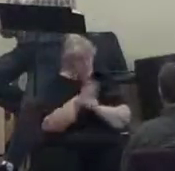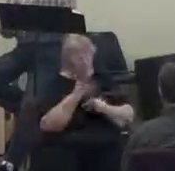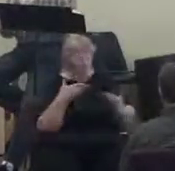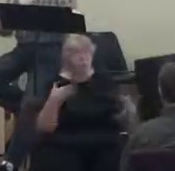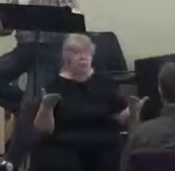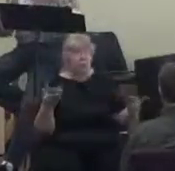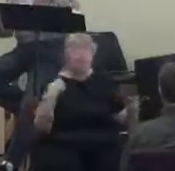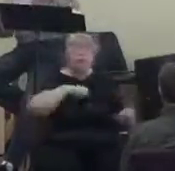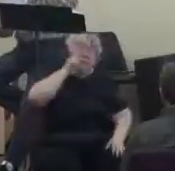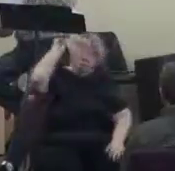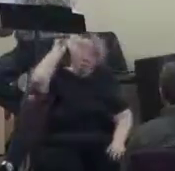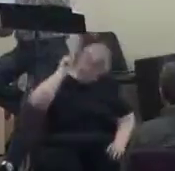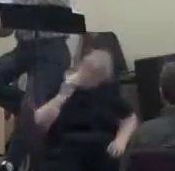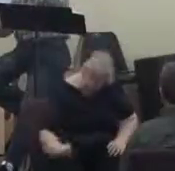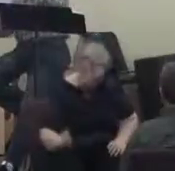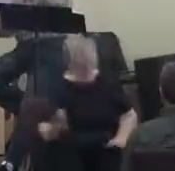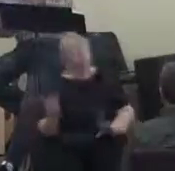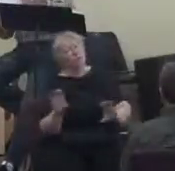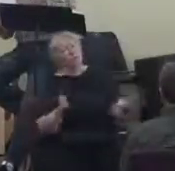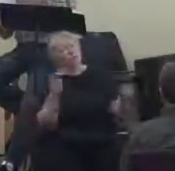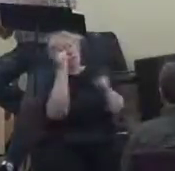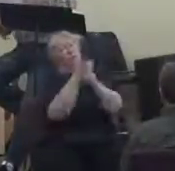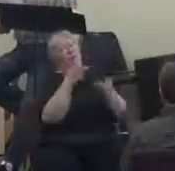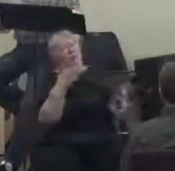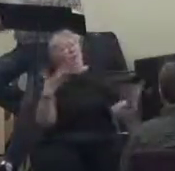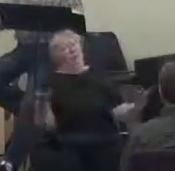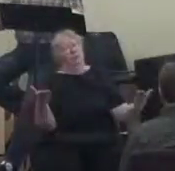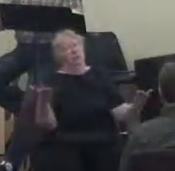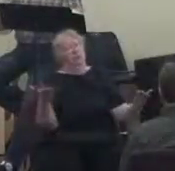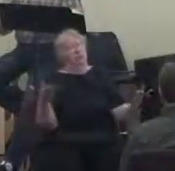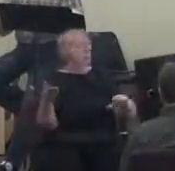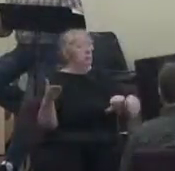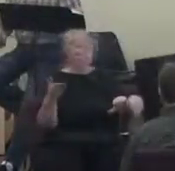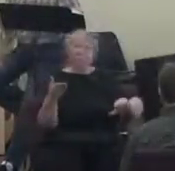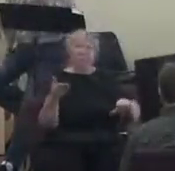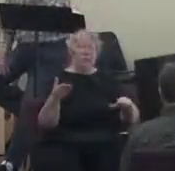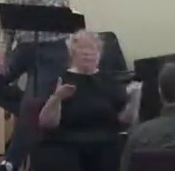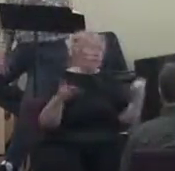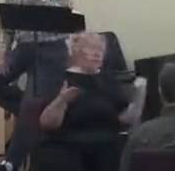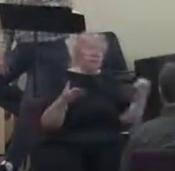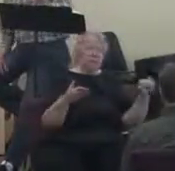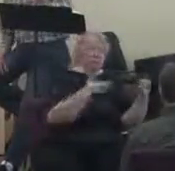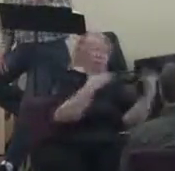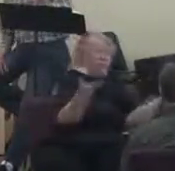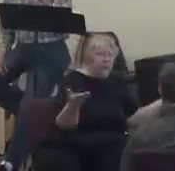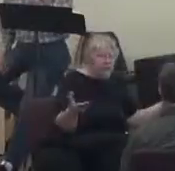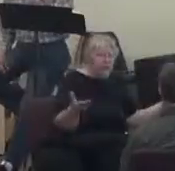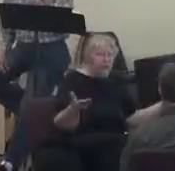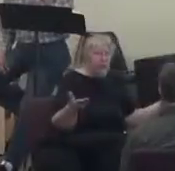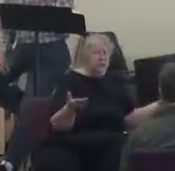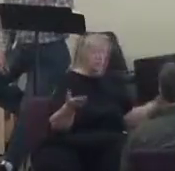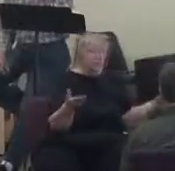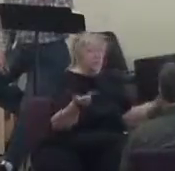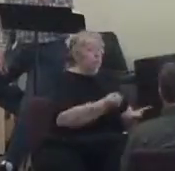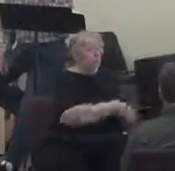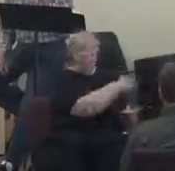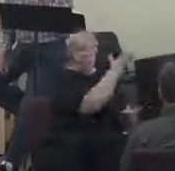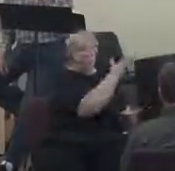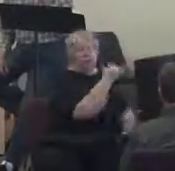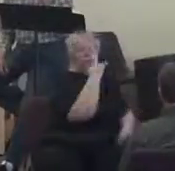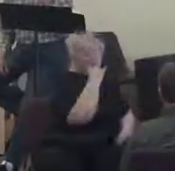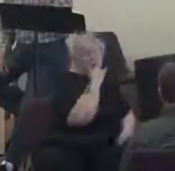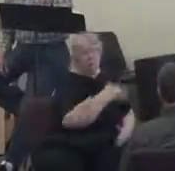the right thing, because anything else is wrong. Peter, in the 18th chapter of